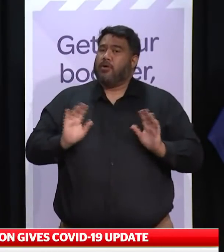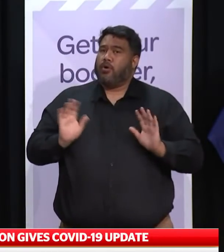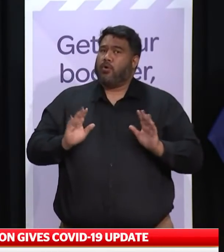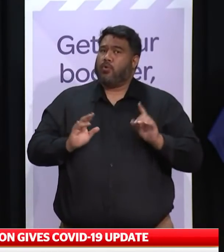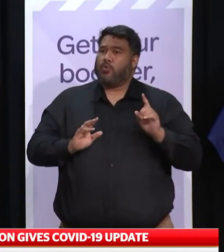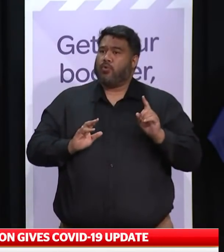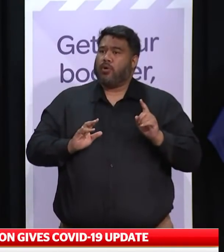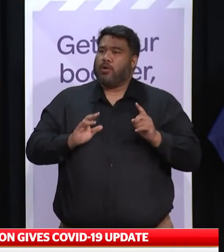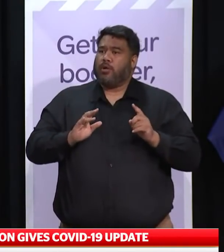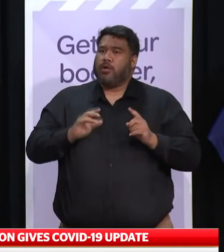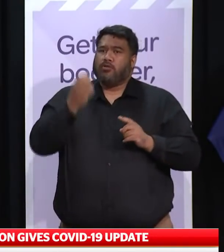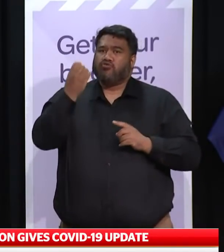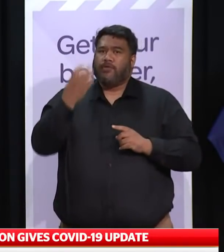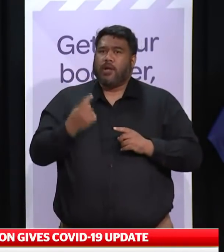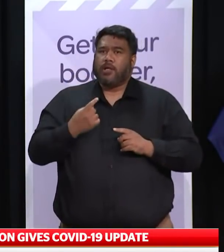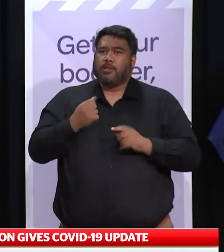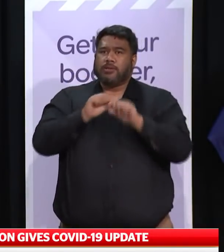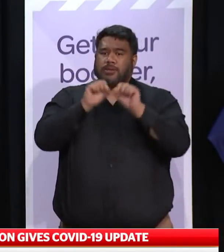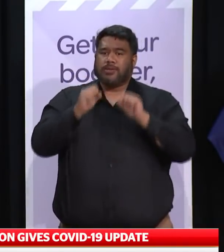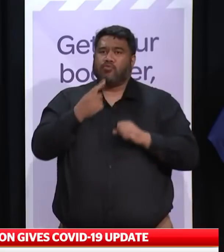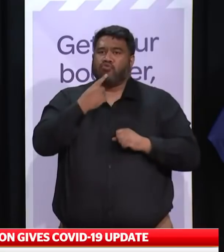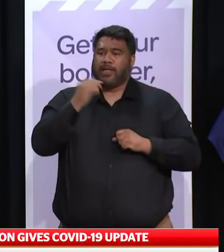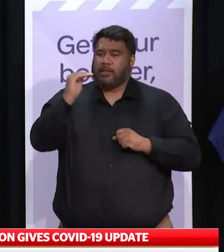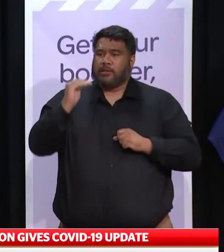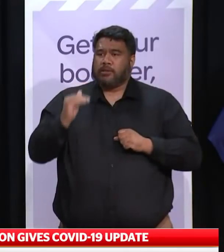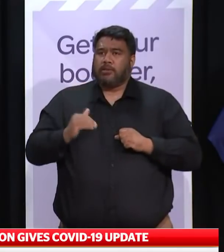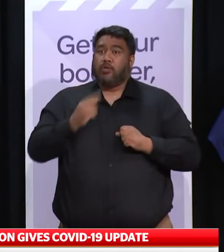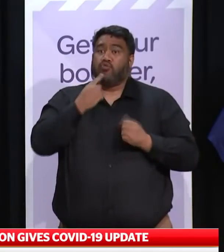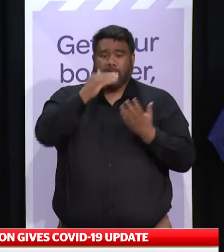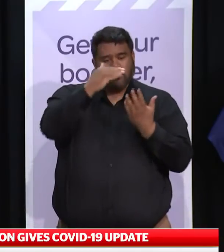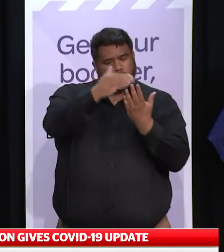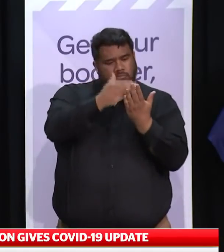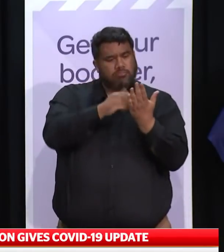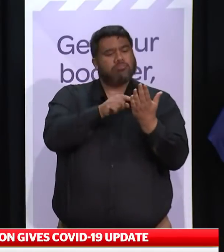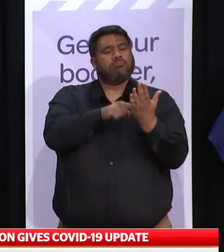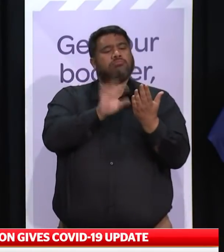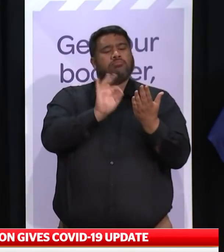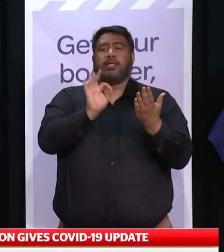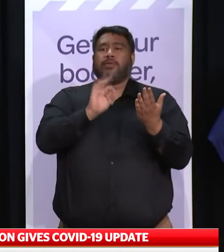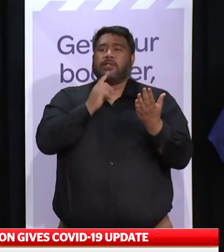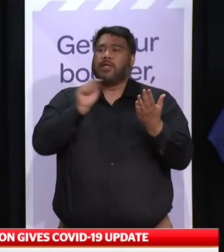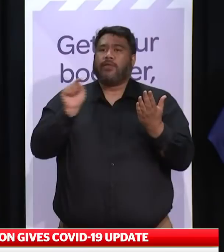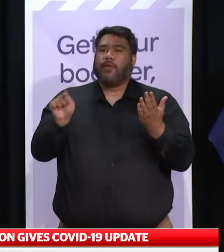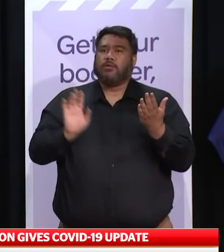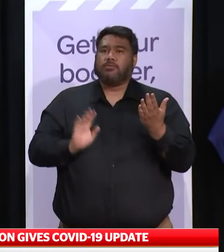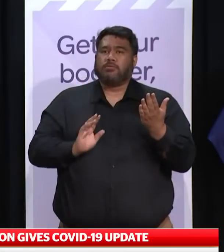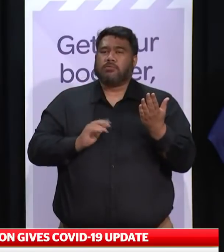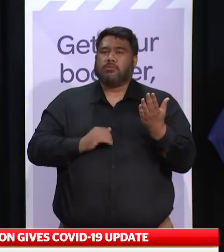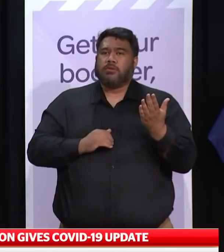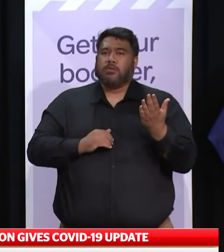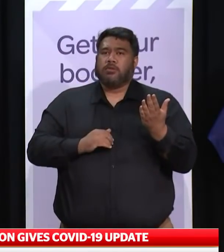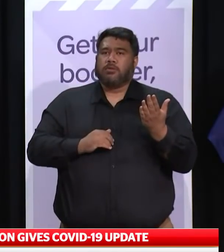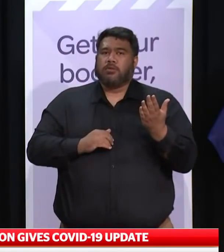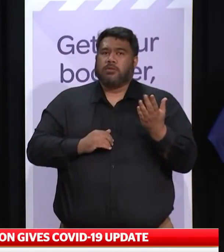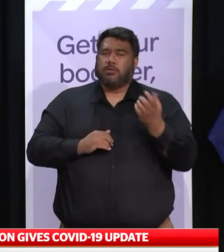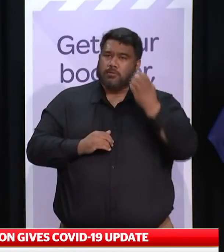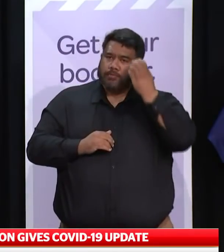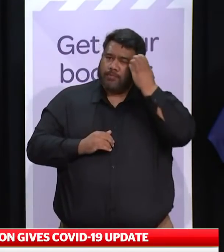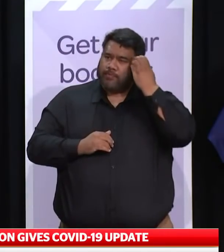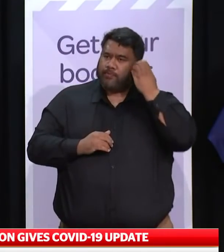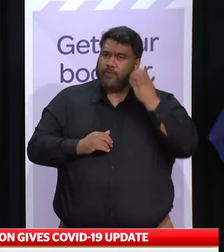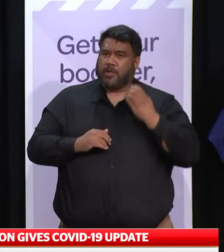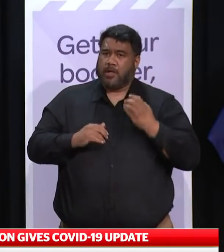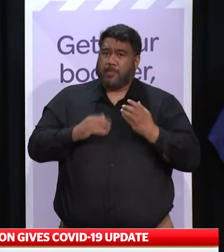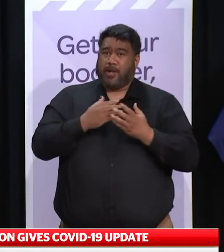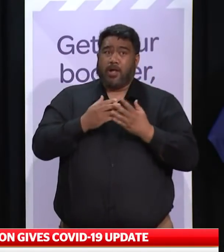were put together with the Ministry's advice, and they didn't at that time advise us to do that. I think the really important thing is whatever setting